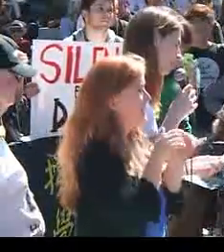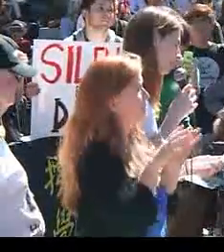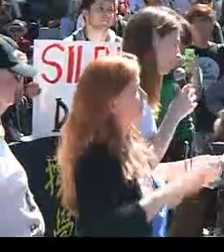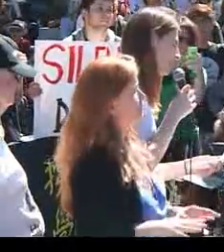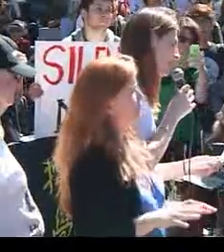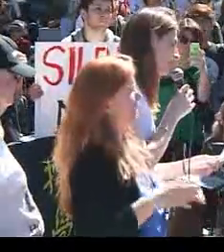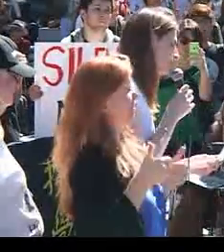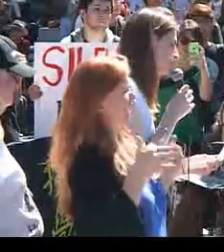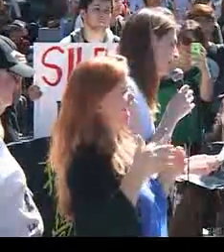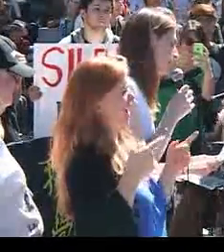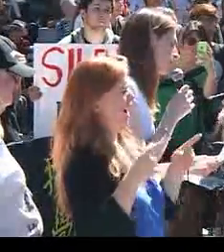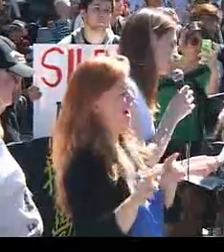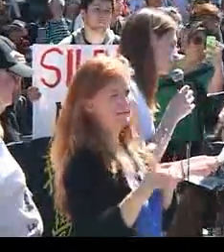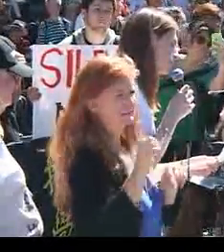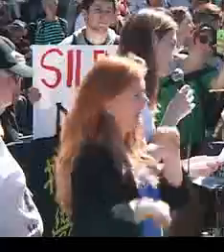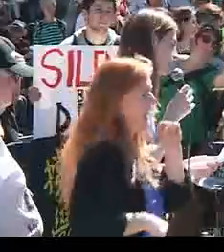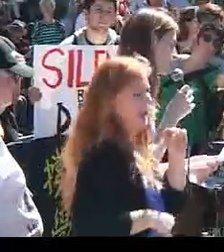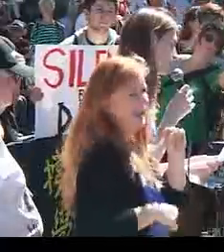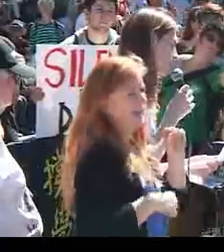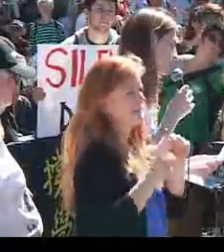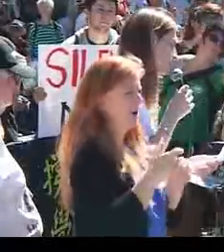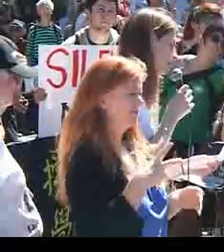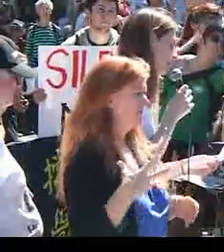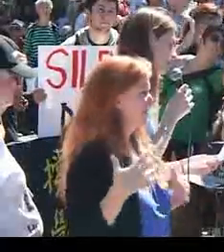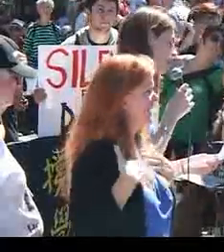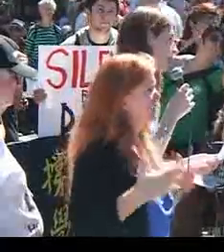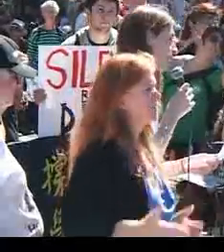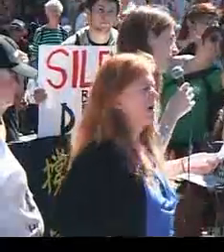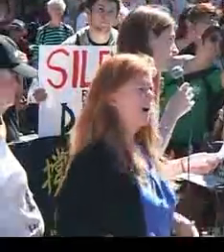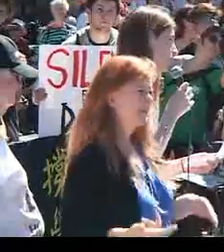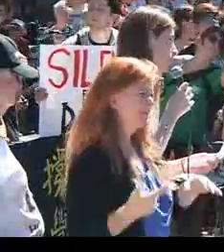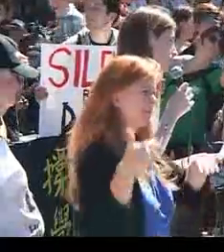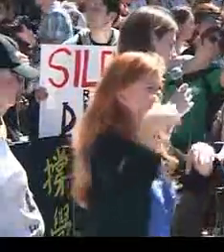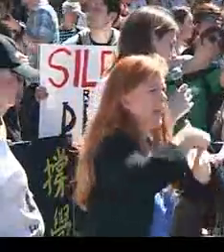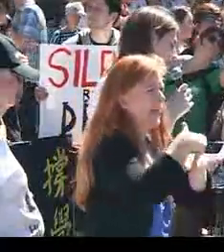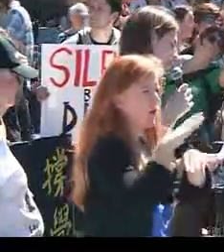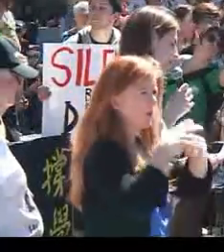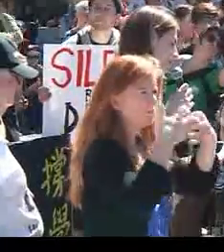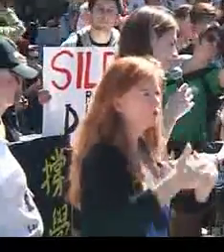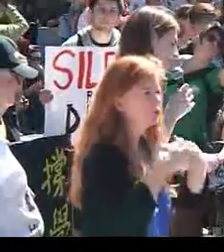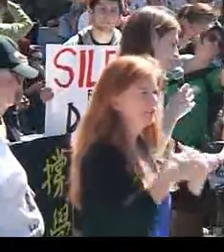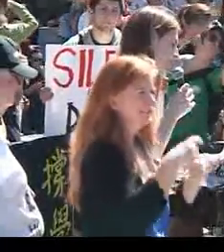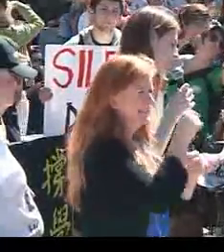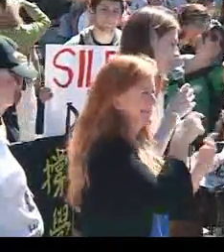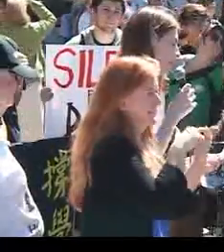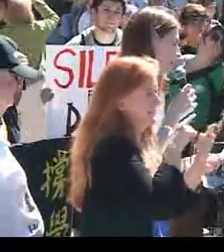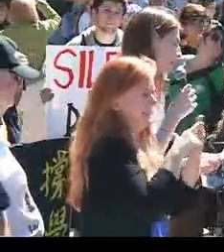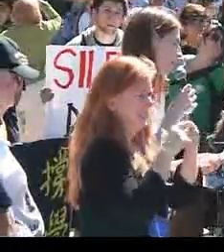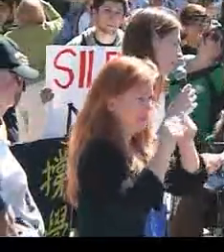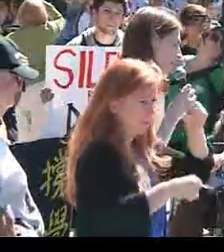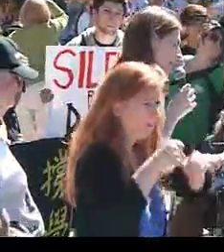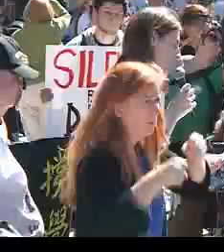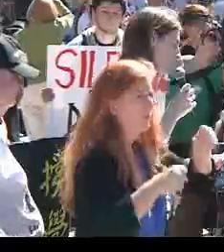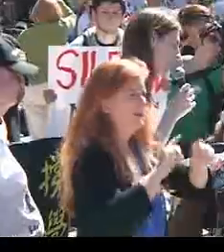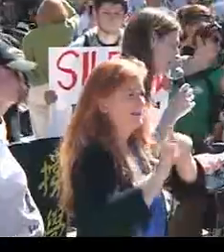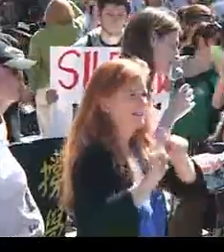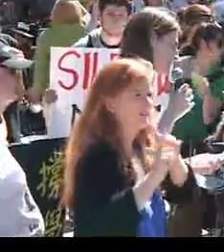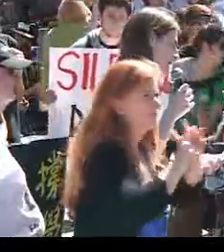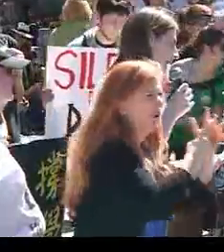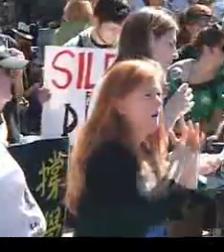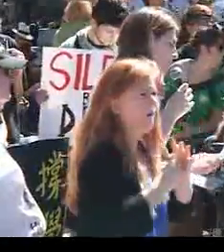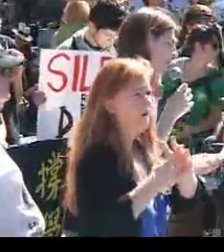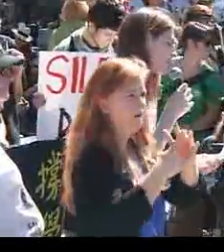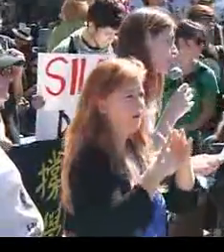take part. And you've got to put your bodies upon the gears and upon the wheels and upon the levers, upon all the